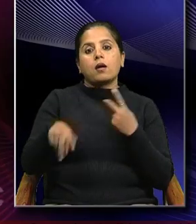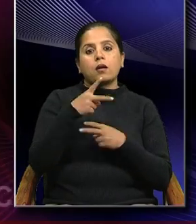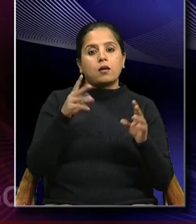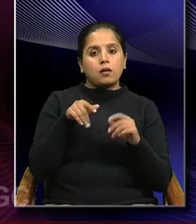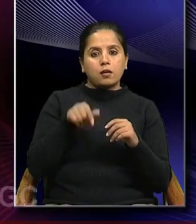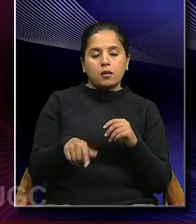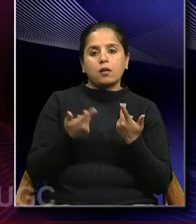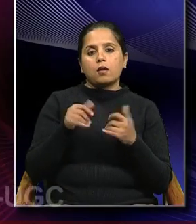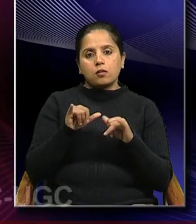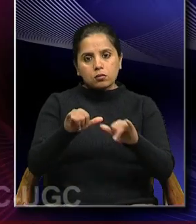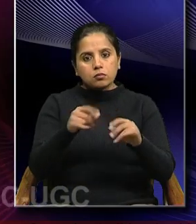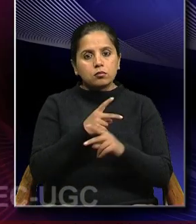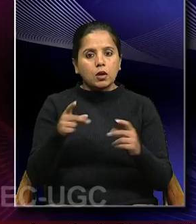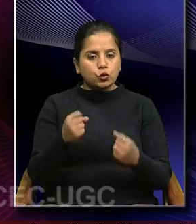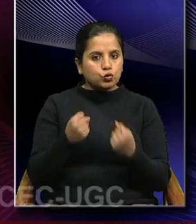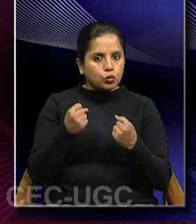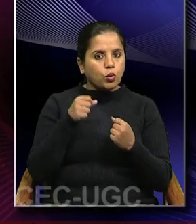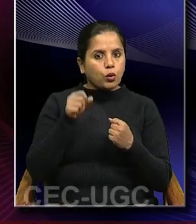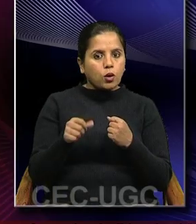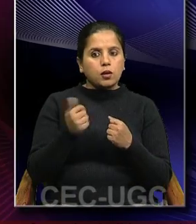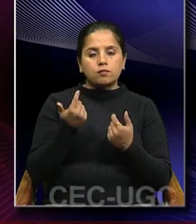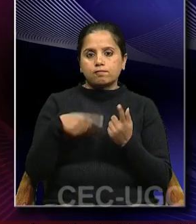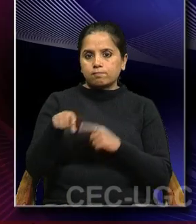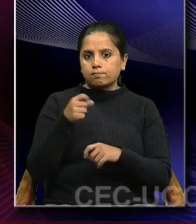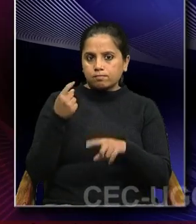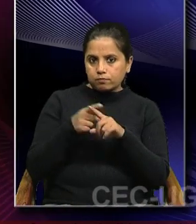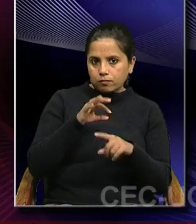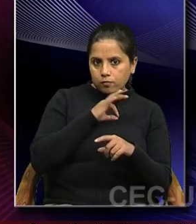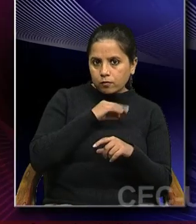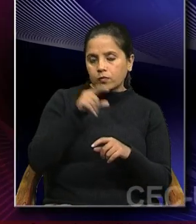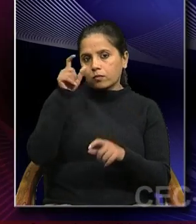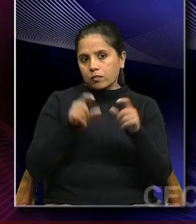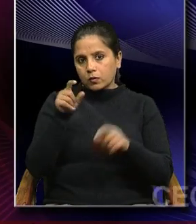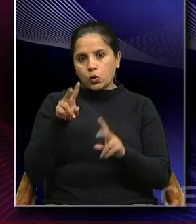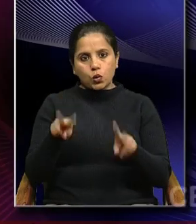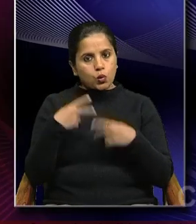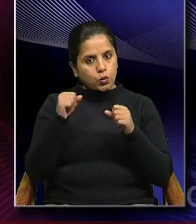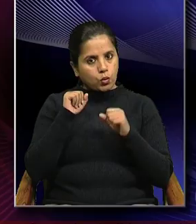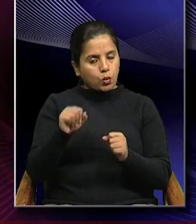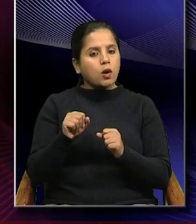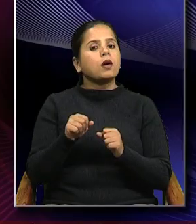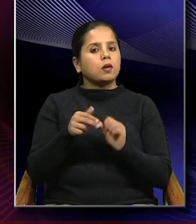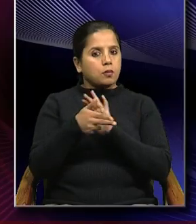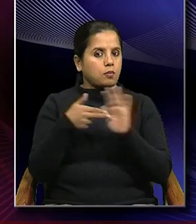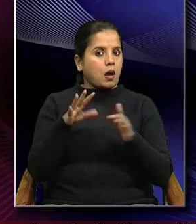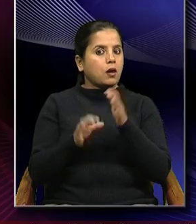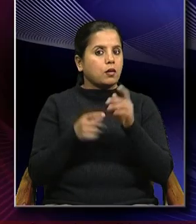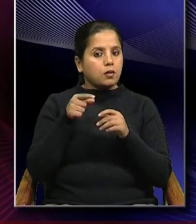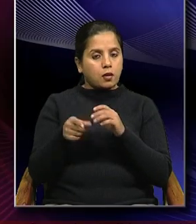creates, maintains or strengthens favorable and unique brand association. This marketing communication is going